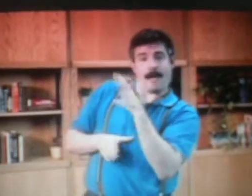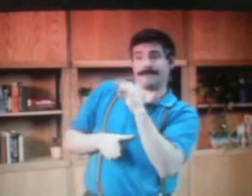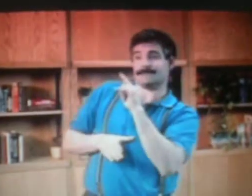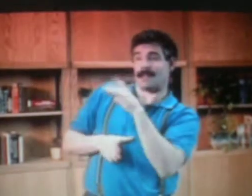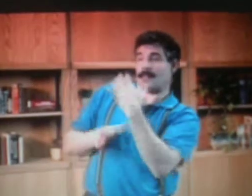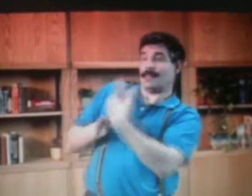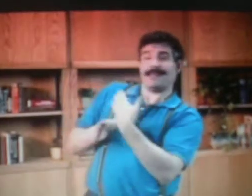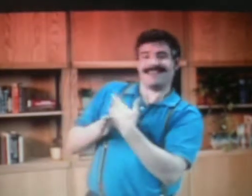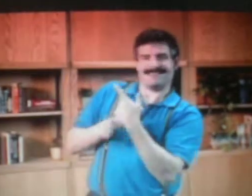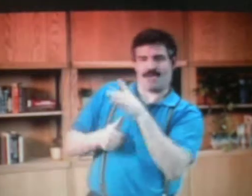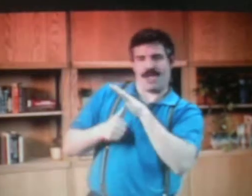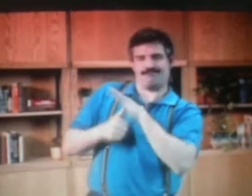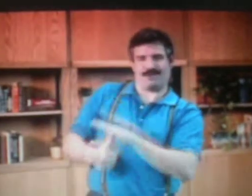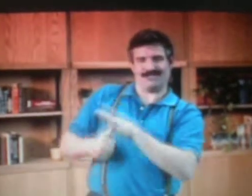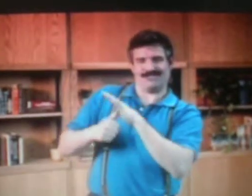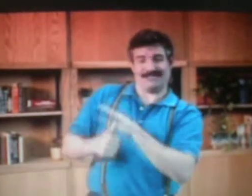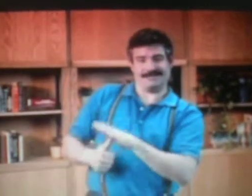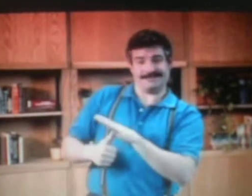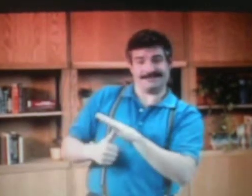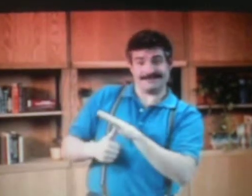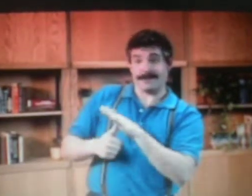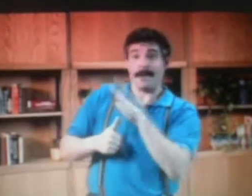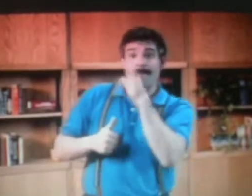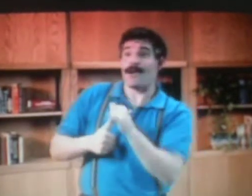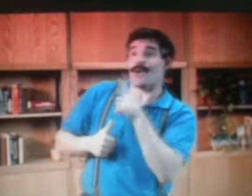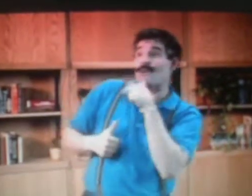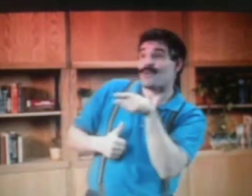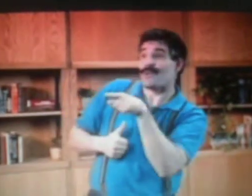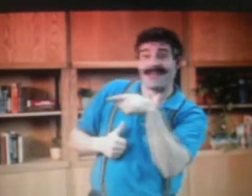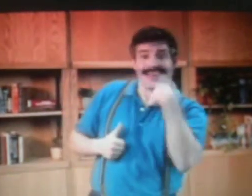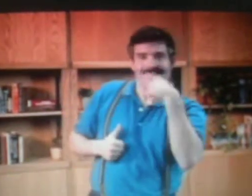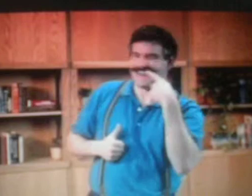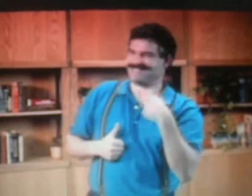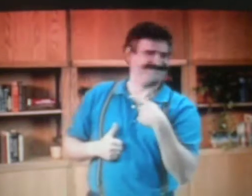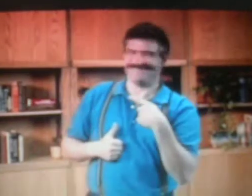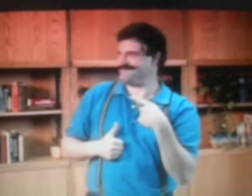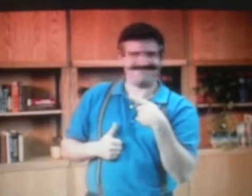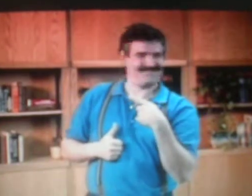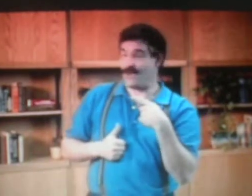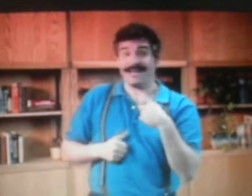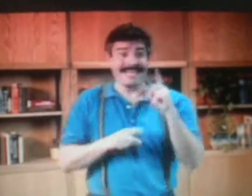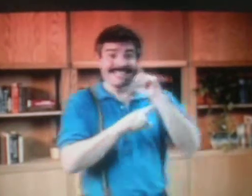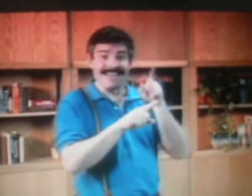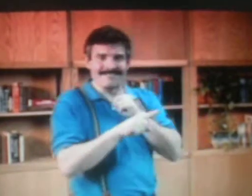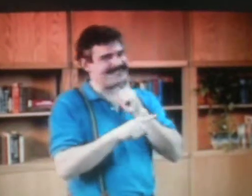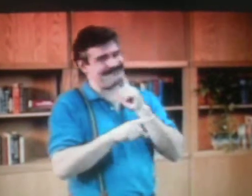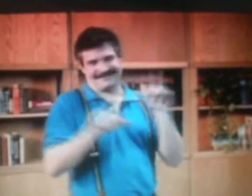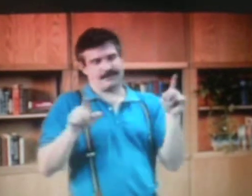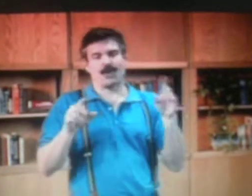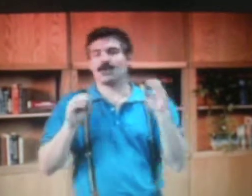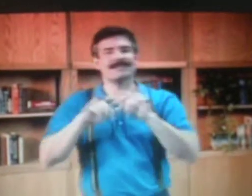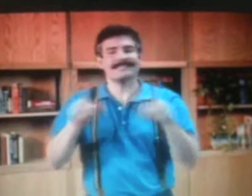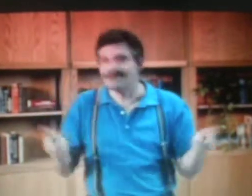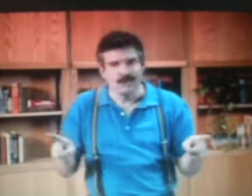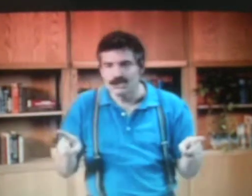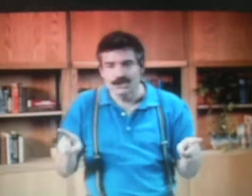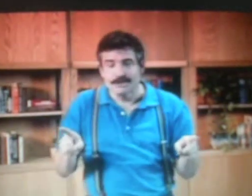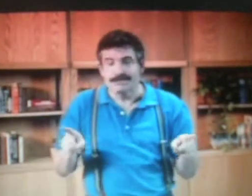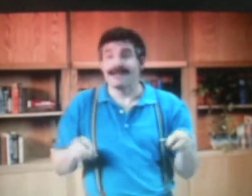problem that bothers me a lot was oppression. It wasn't from hearing people. It wasn't